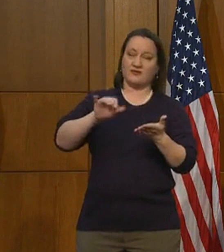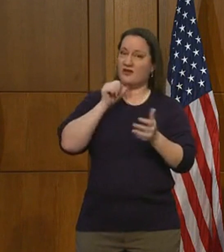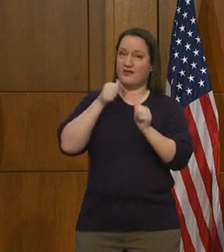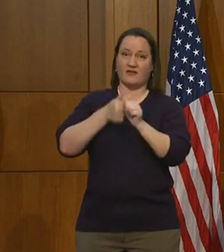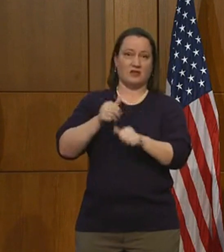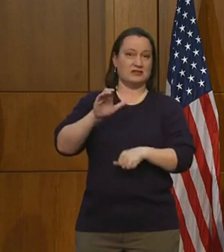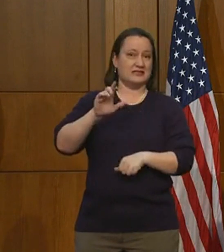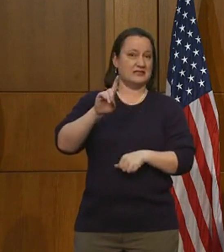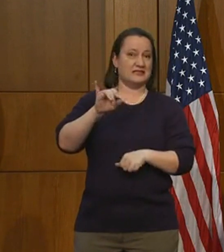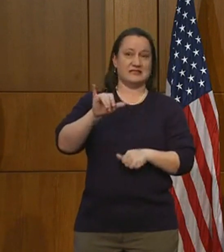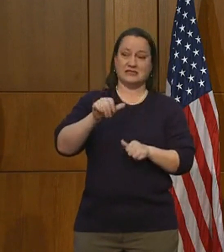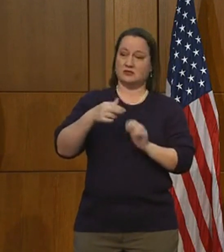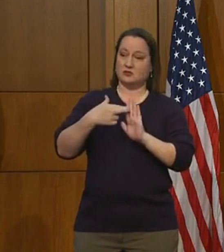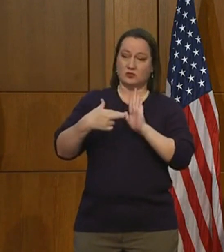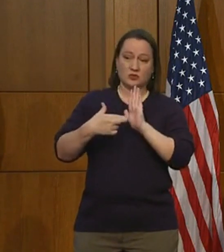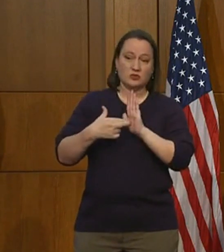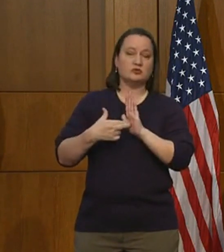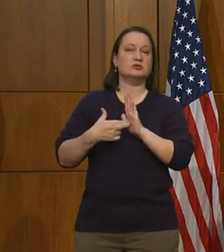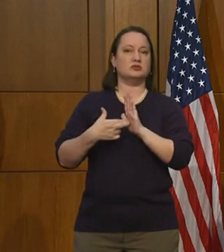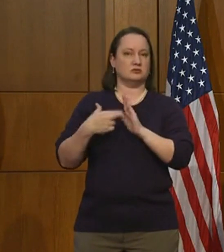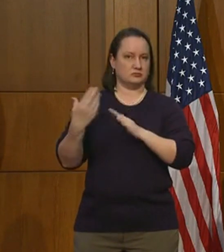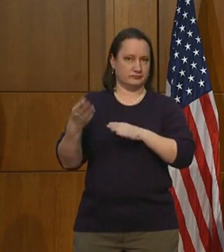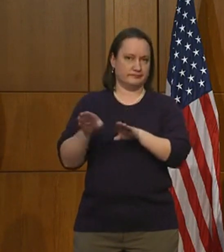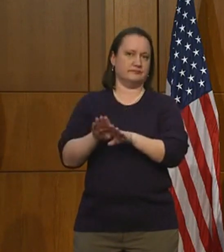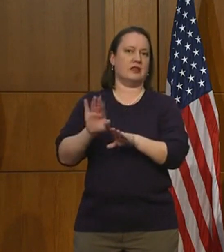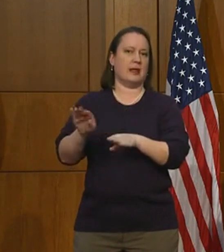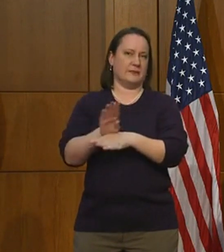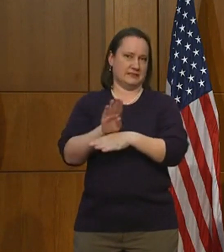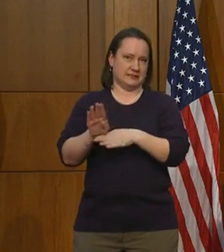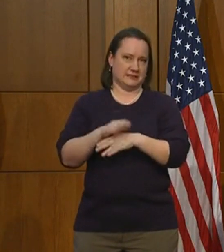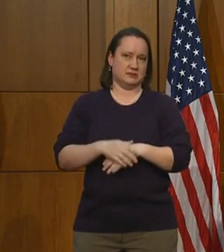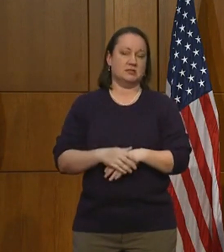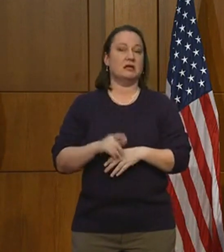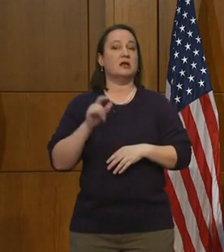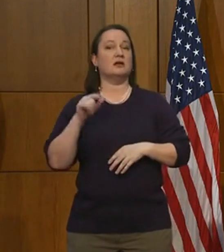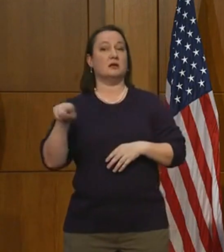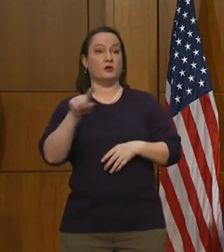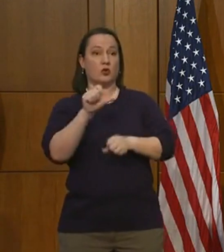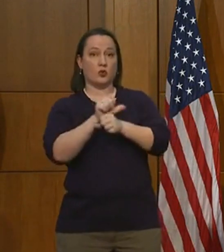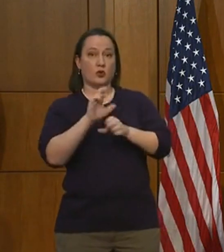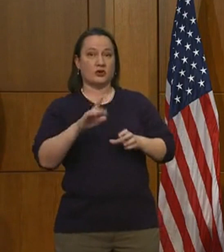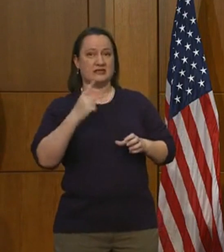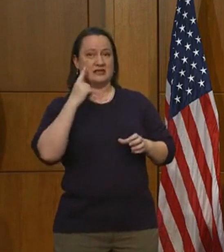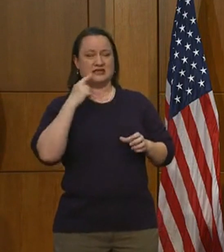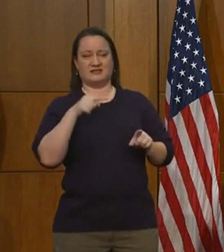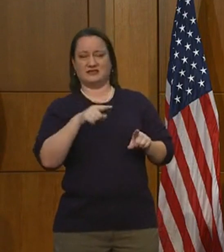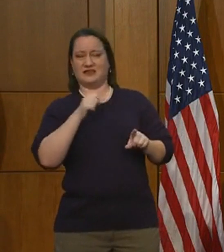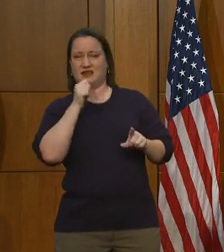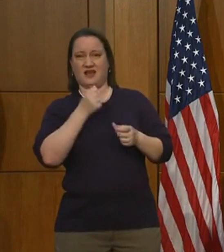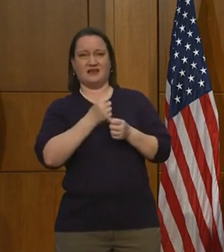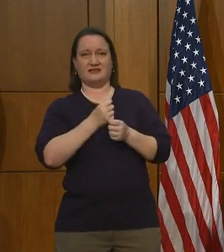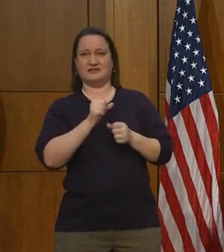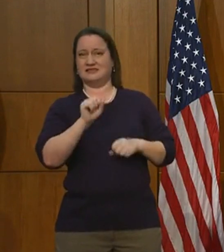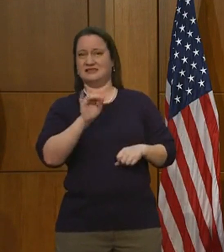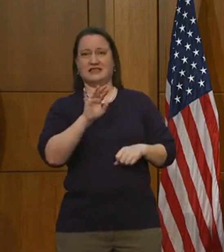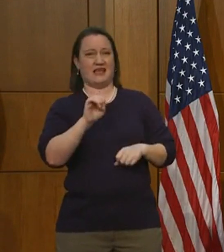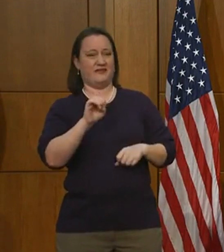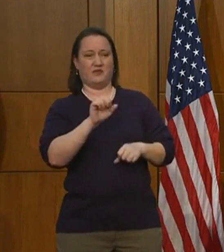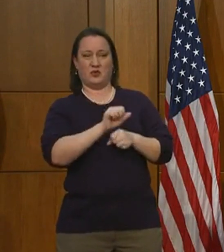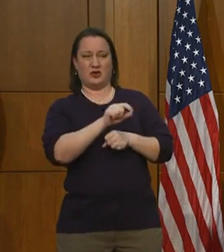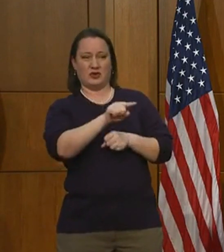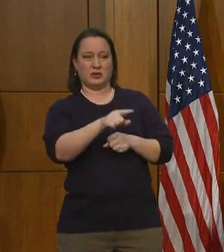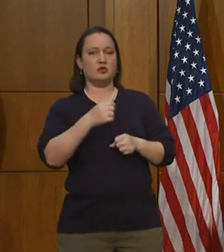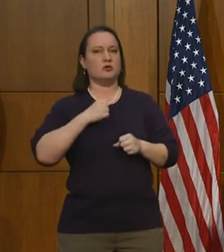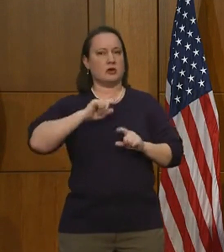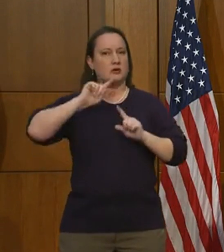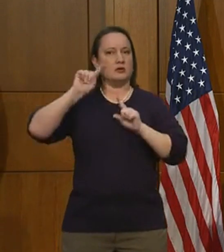compliant. Workers who feel that their workplace is unsafe can also report a complaint to the Department of Labor and